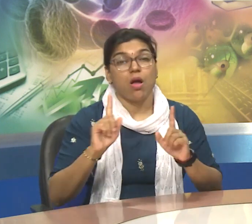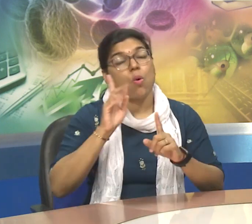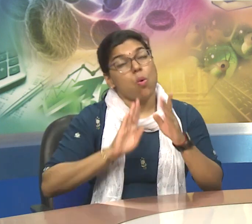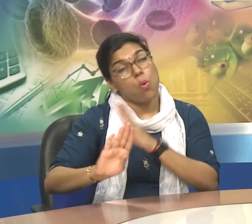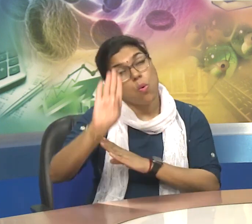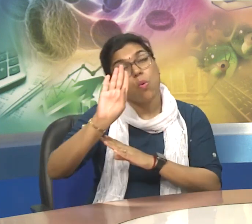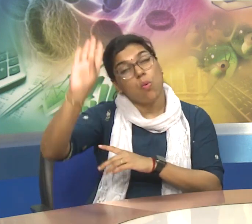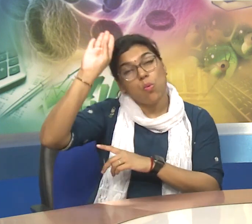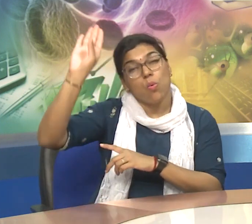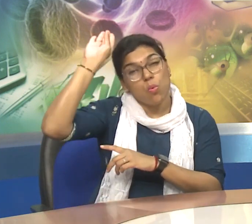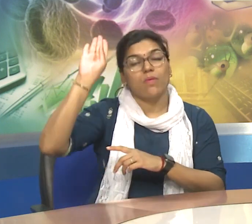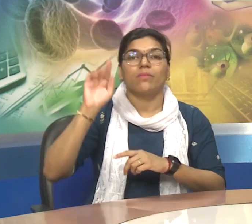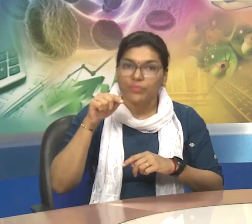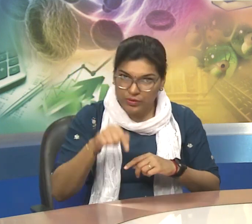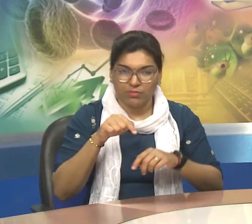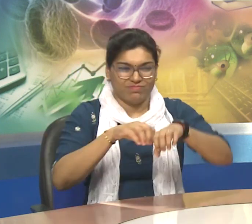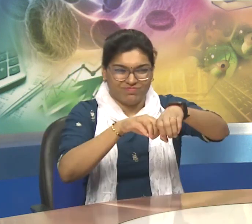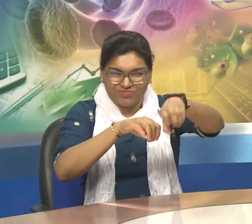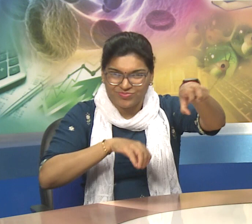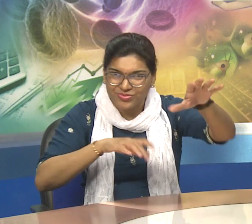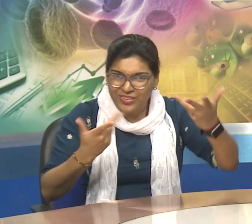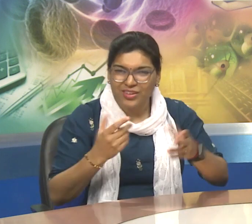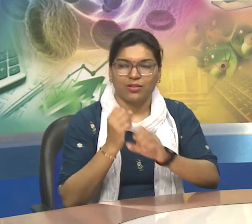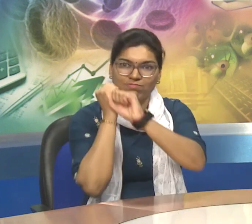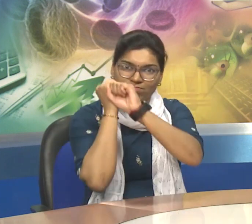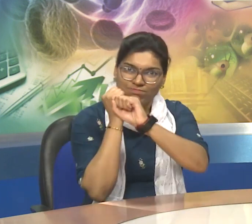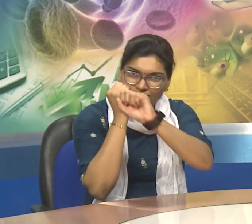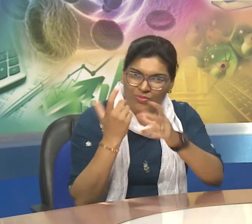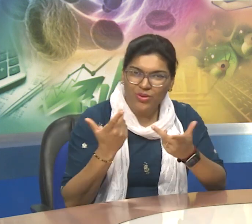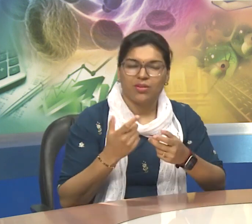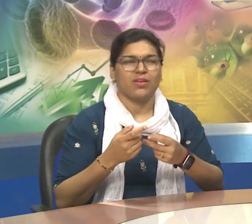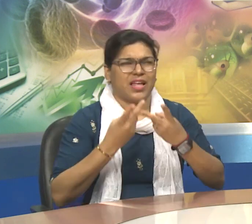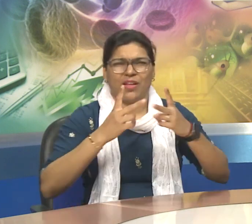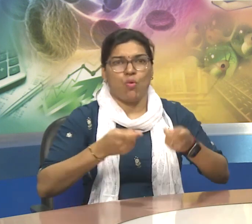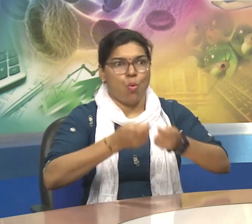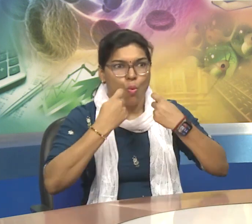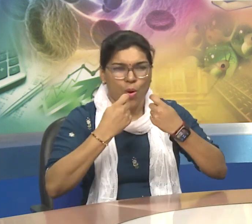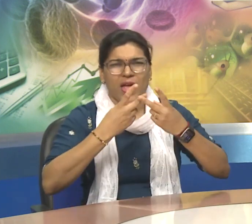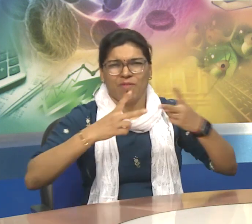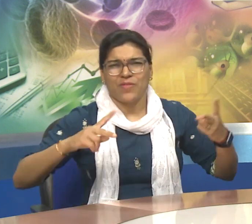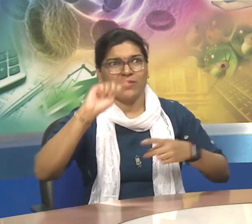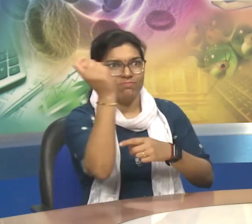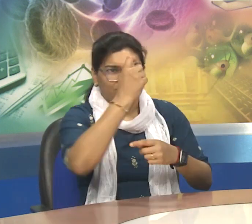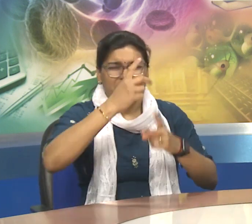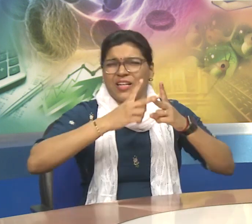and that time has called ancient times.